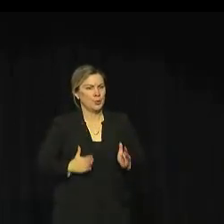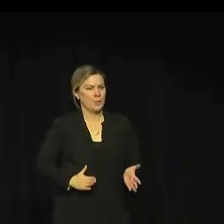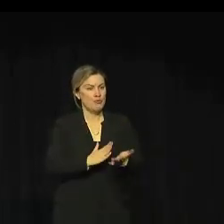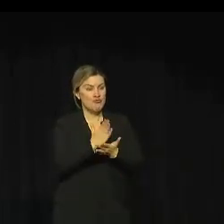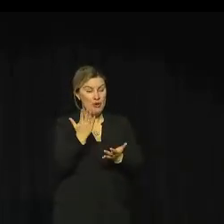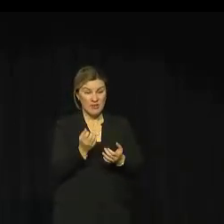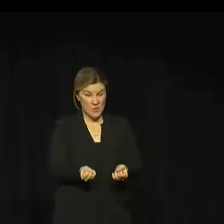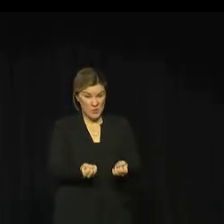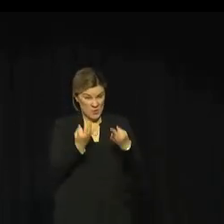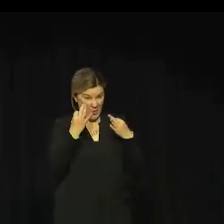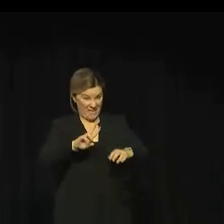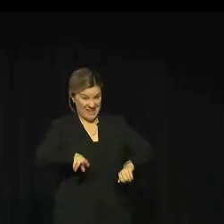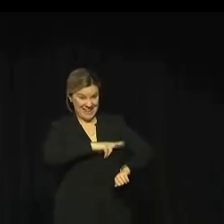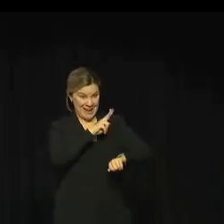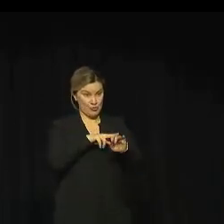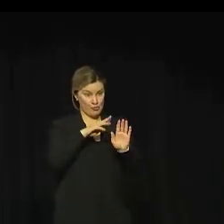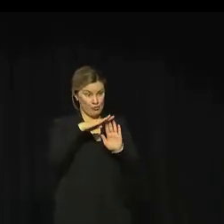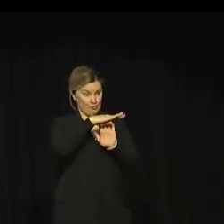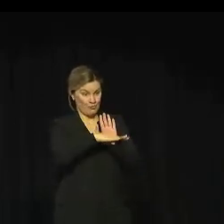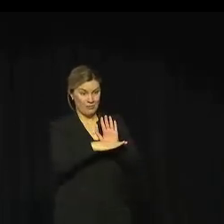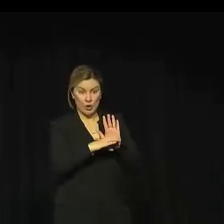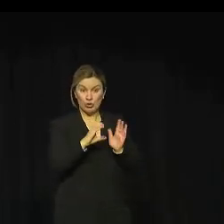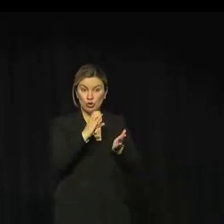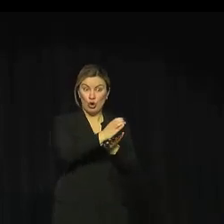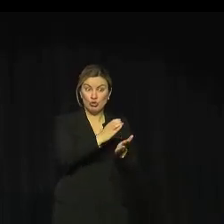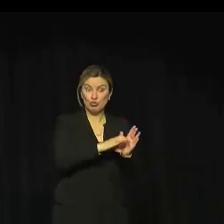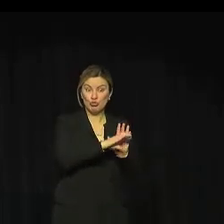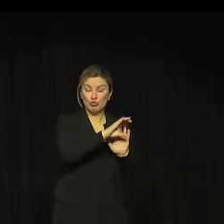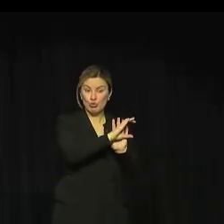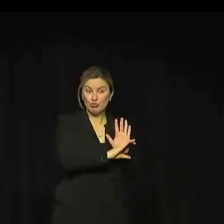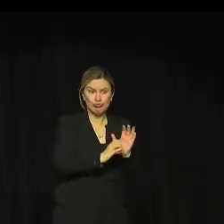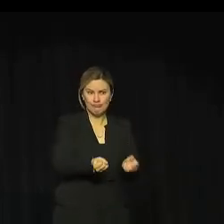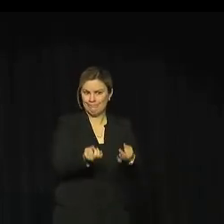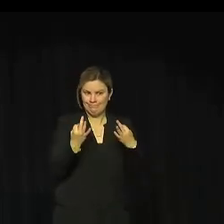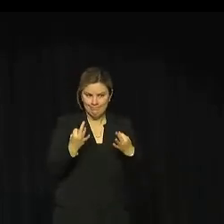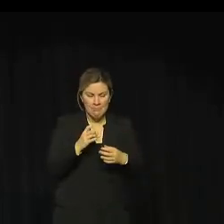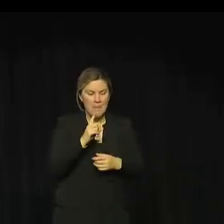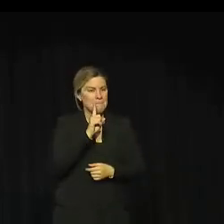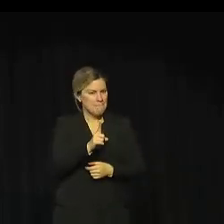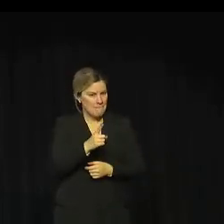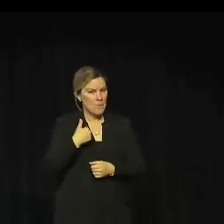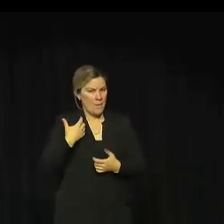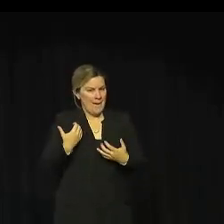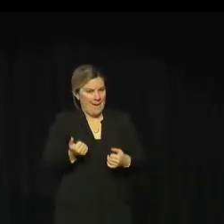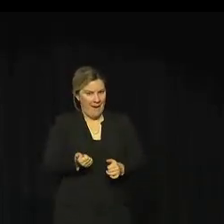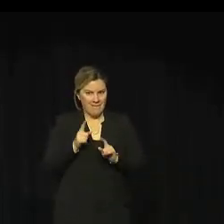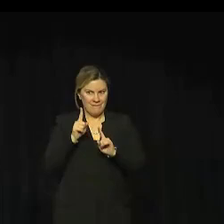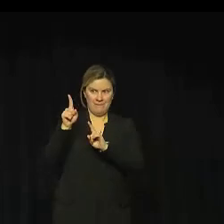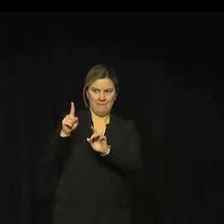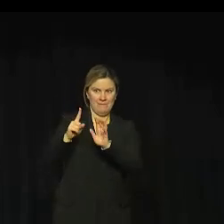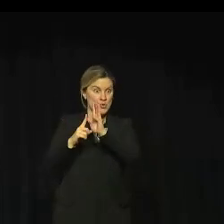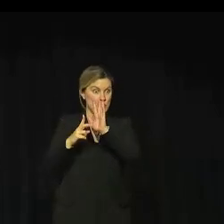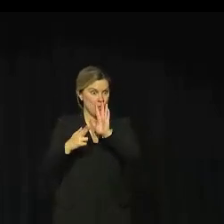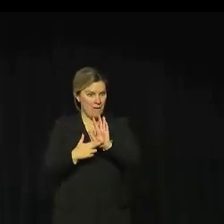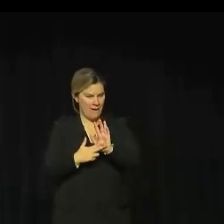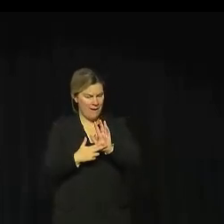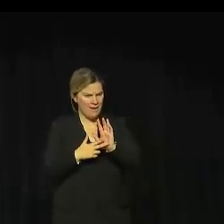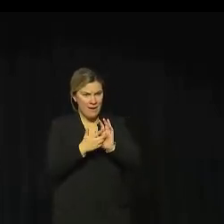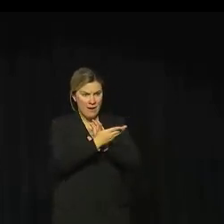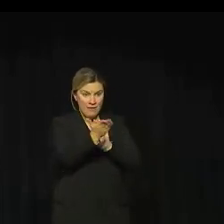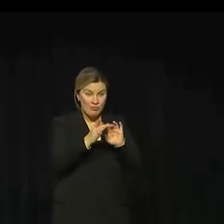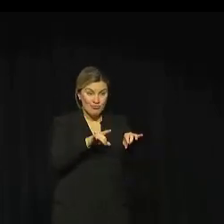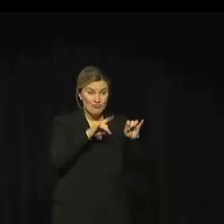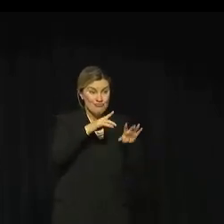our constitution, but we do have the Universal Declaration, and Australians played a